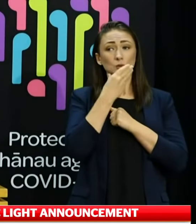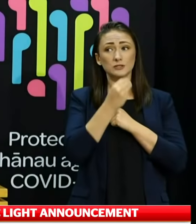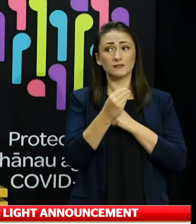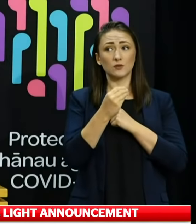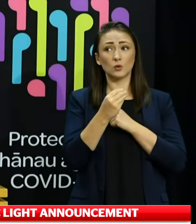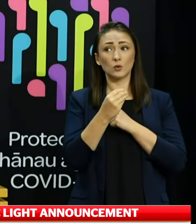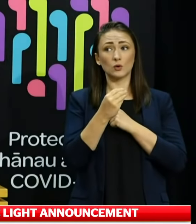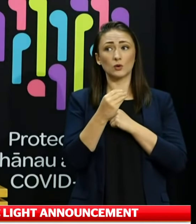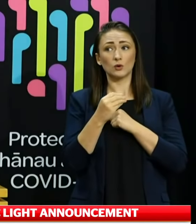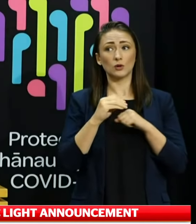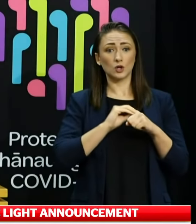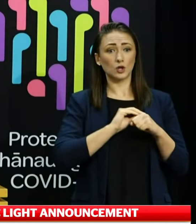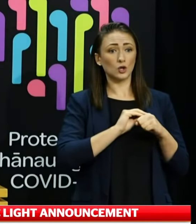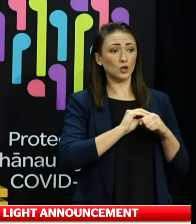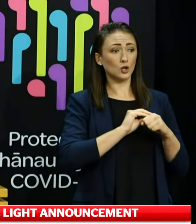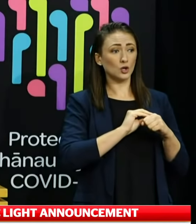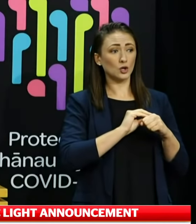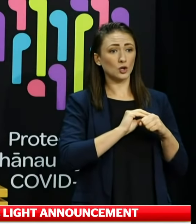influenza?